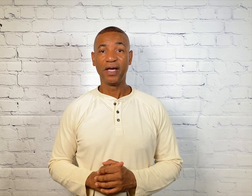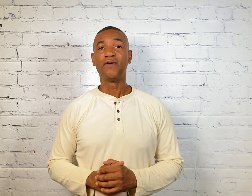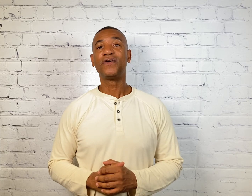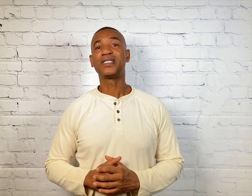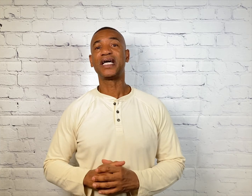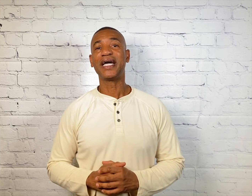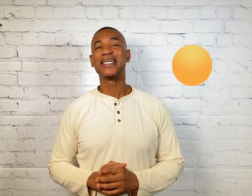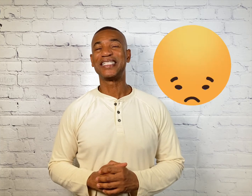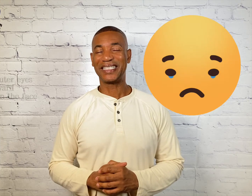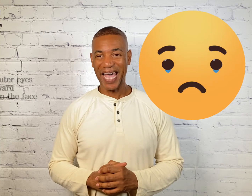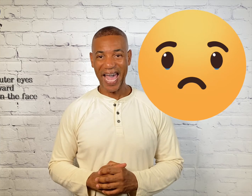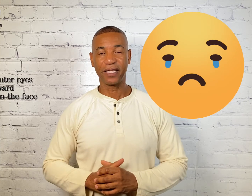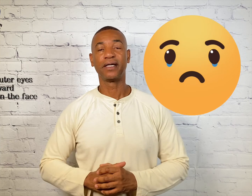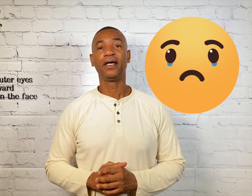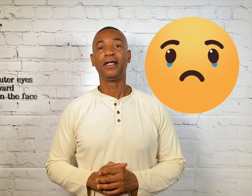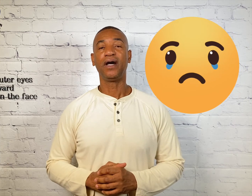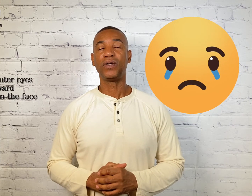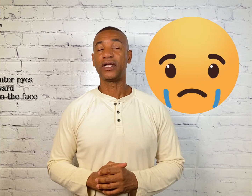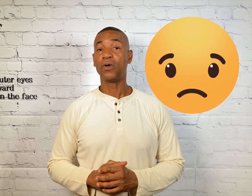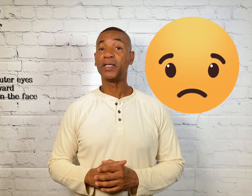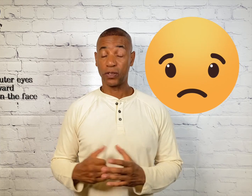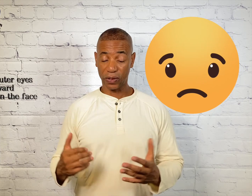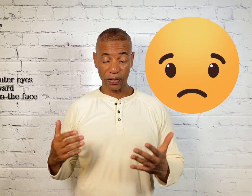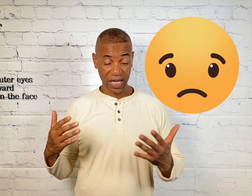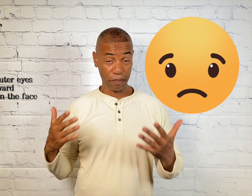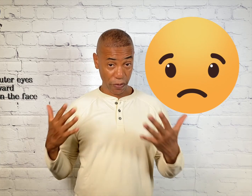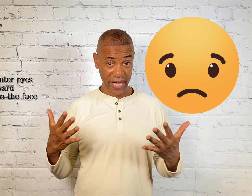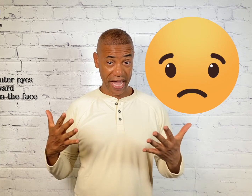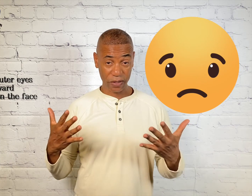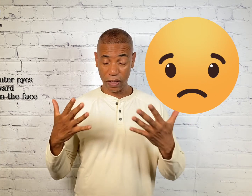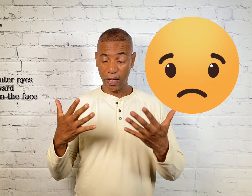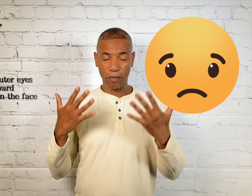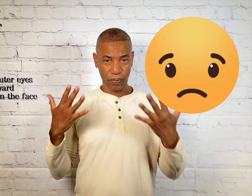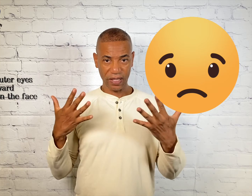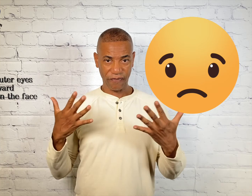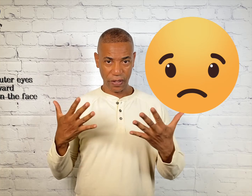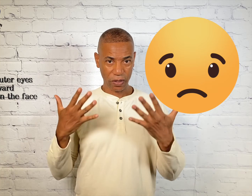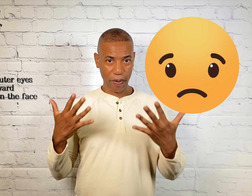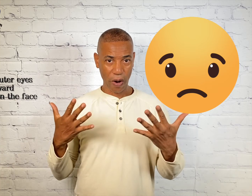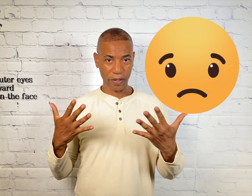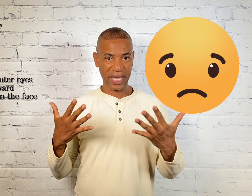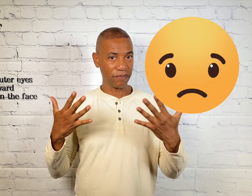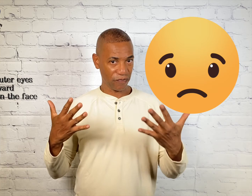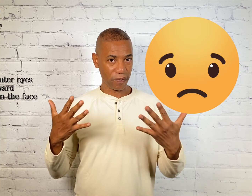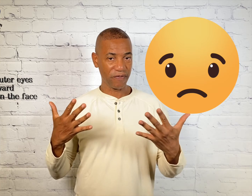For the sign sad, now what I normally do is I'll take both hands, bring the fingers apart like I'm forming